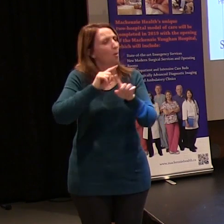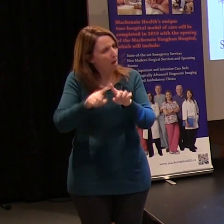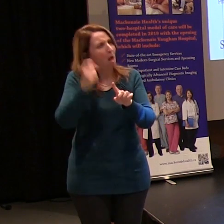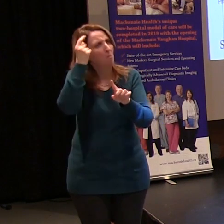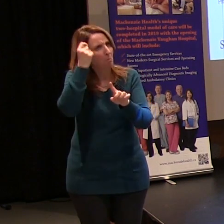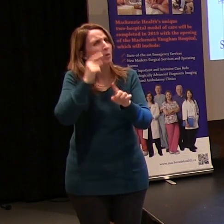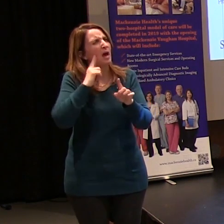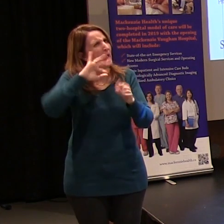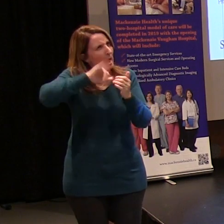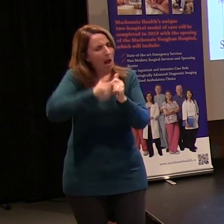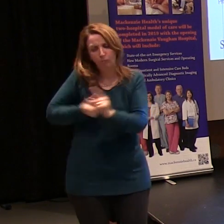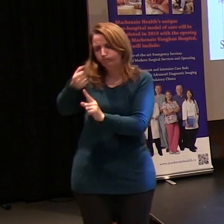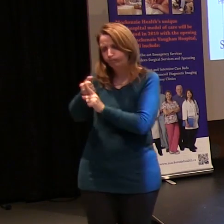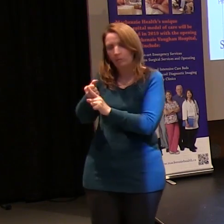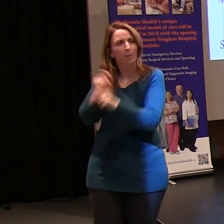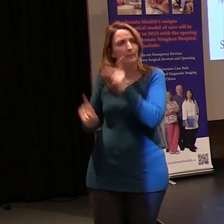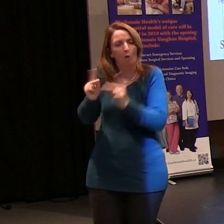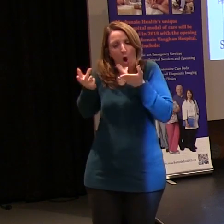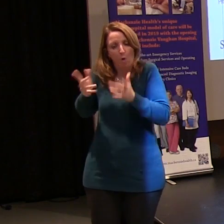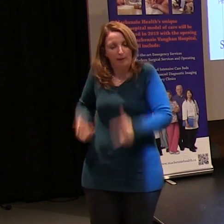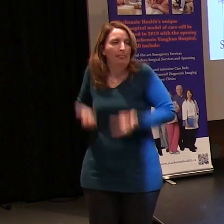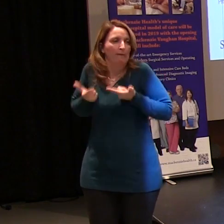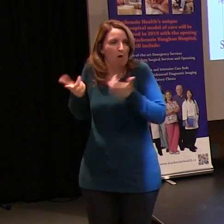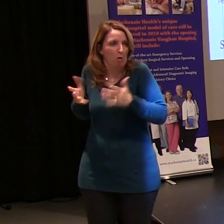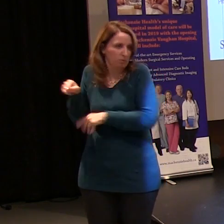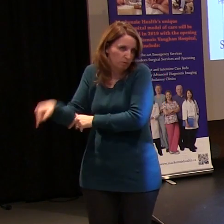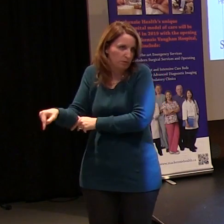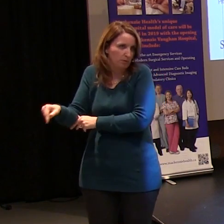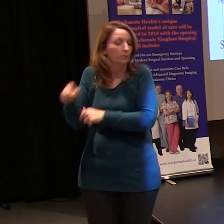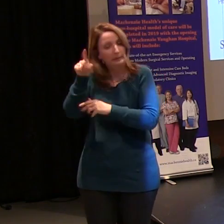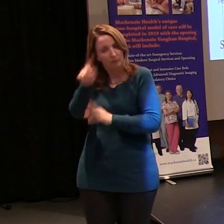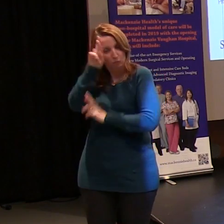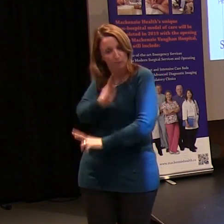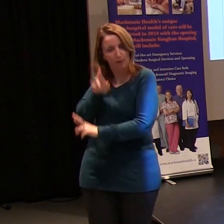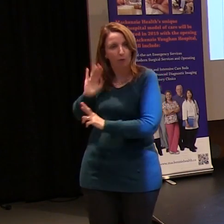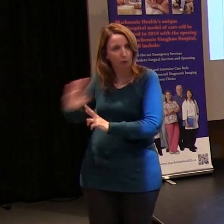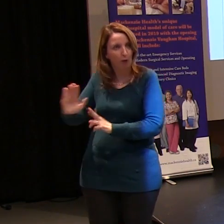what existing around us and respecting the life of the people around.